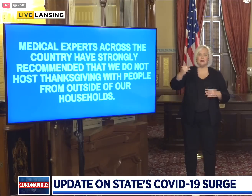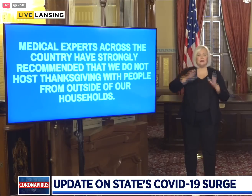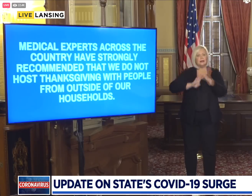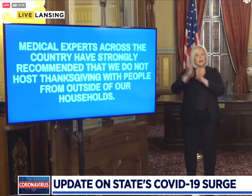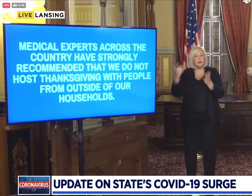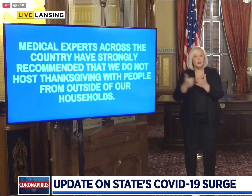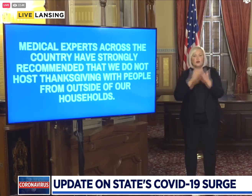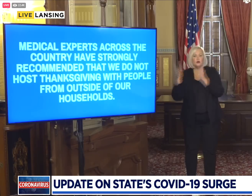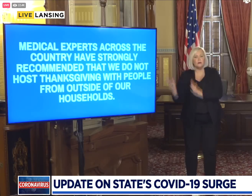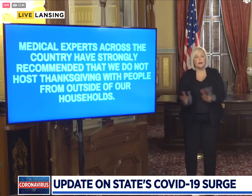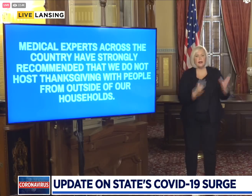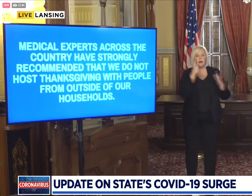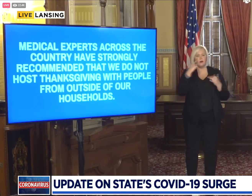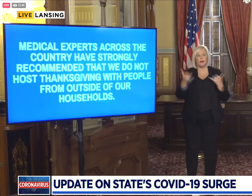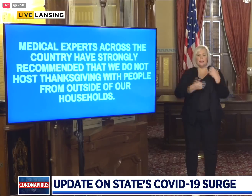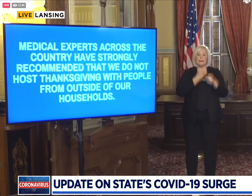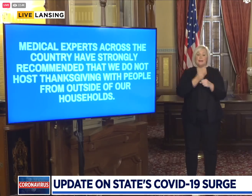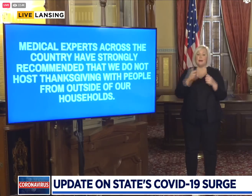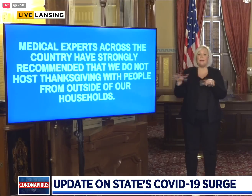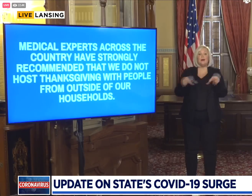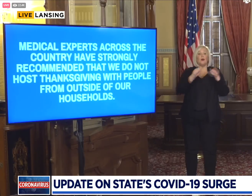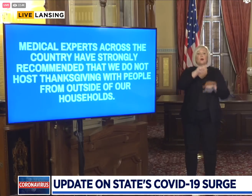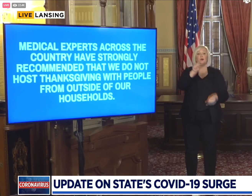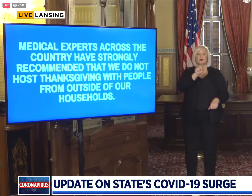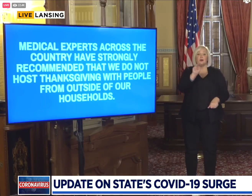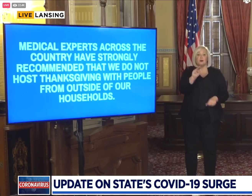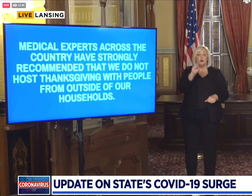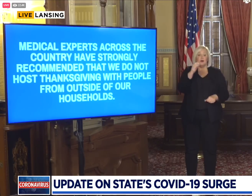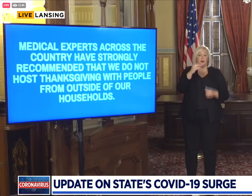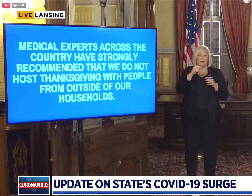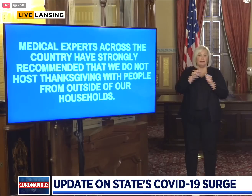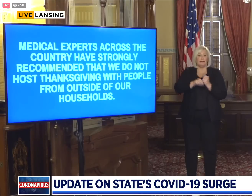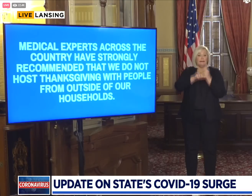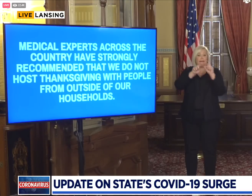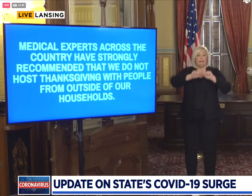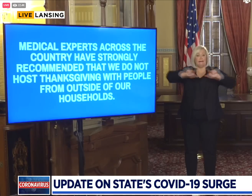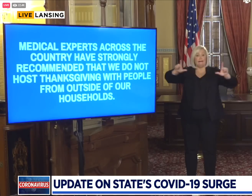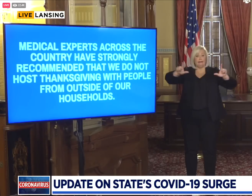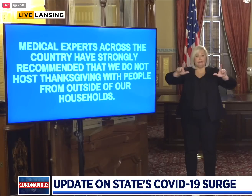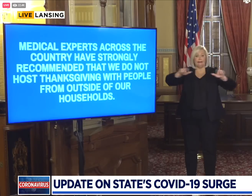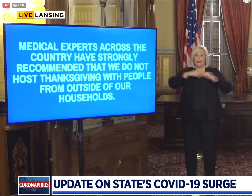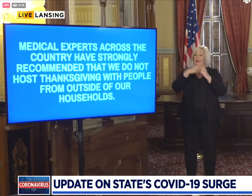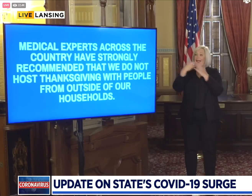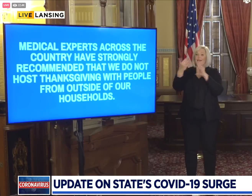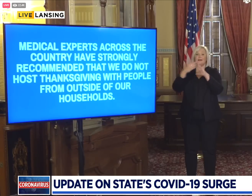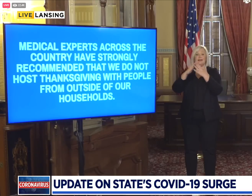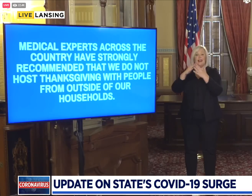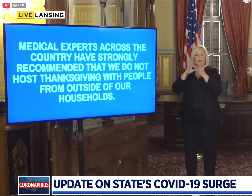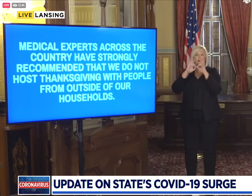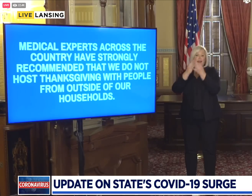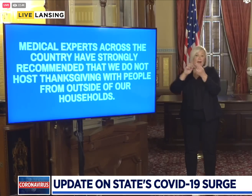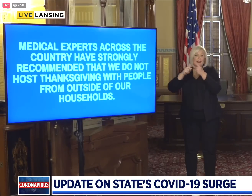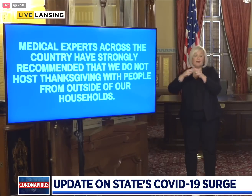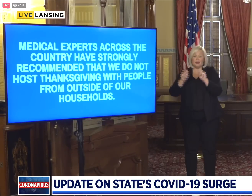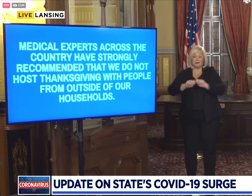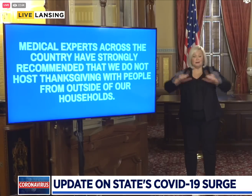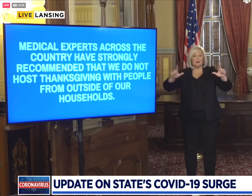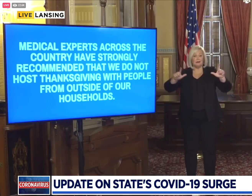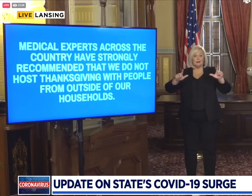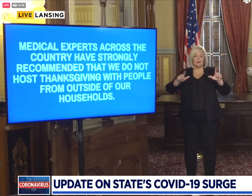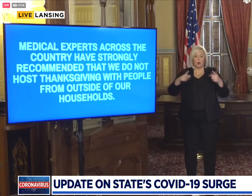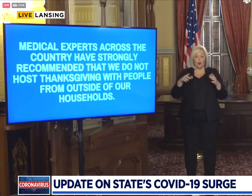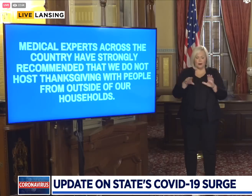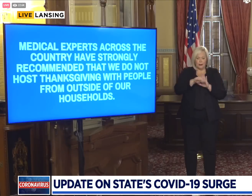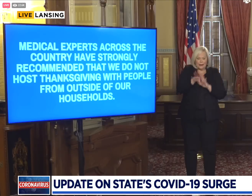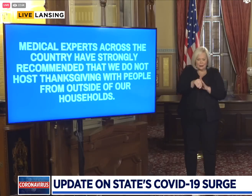this Thanksgiving. Get a Zoom call organized with all of your out-of-town relatives. Send them photos of your